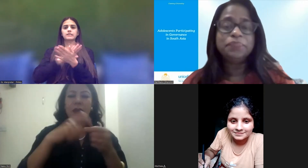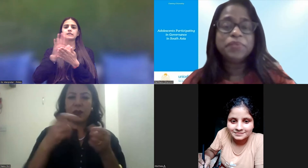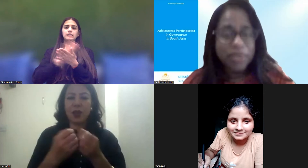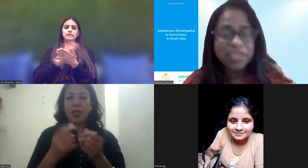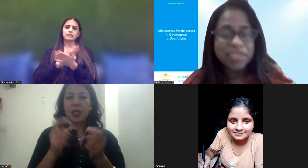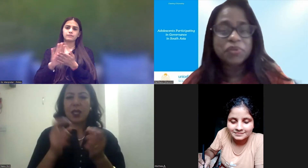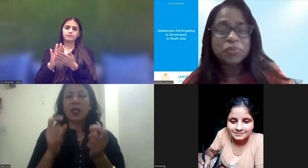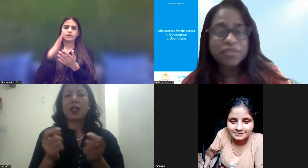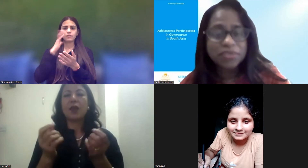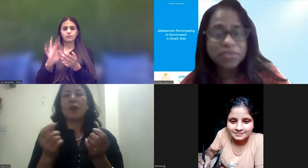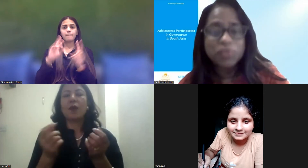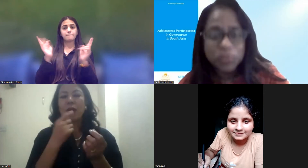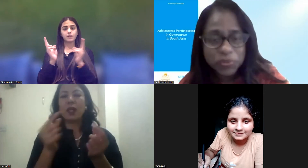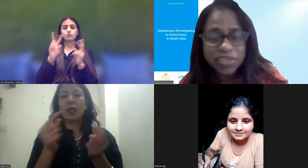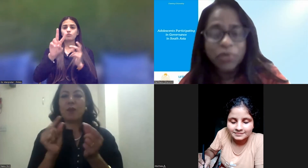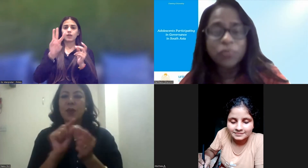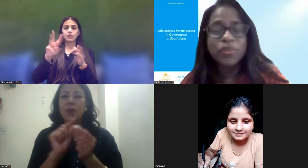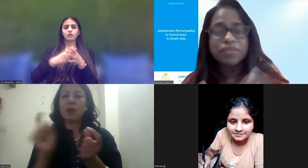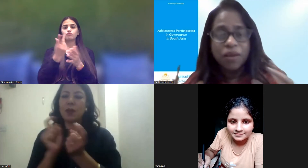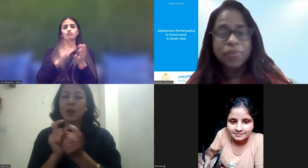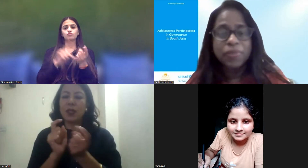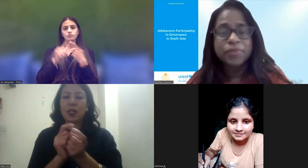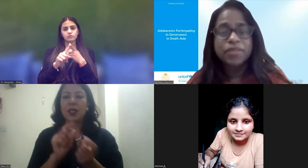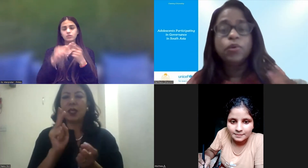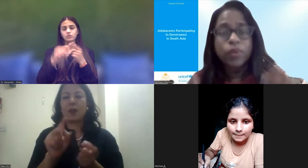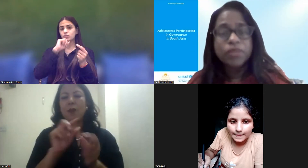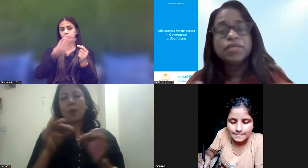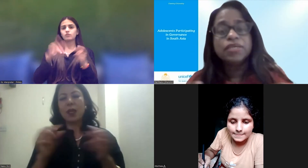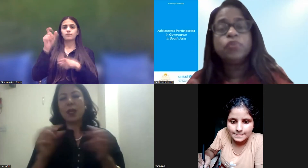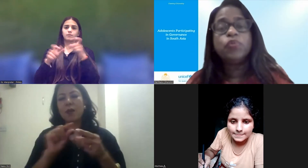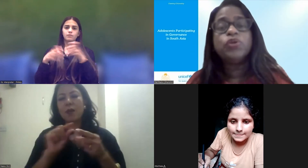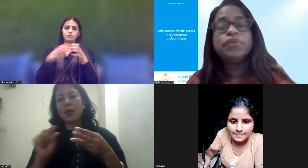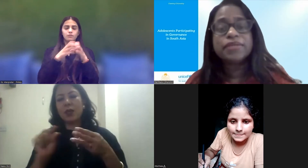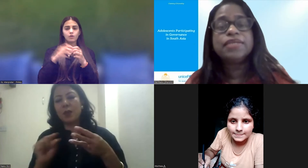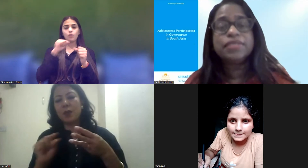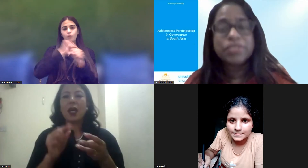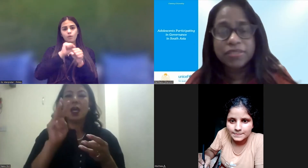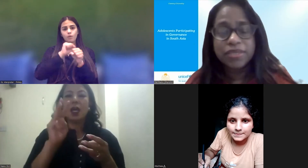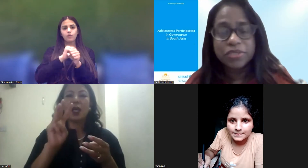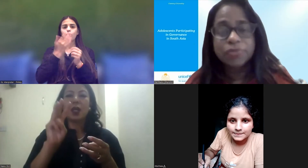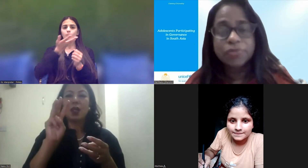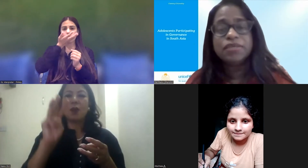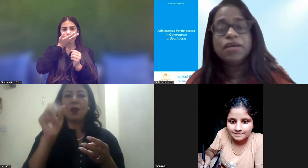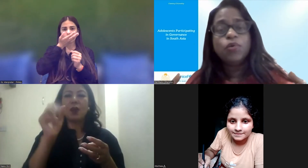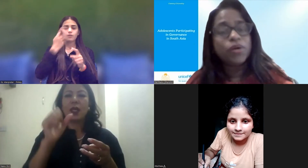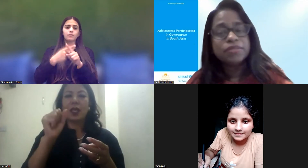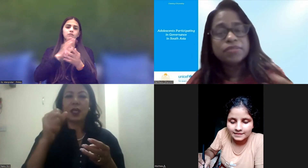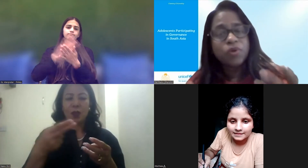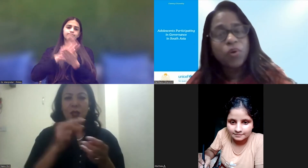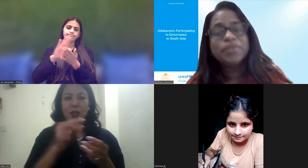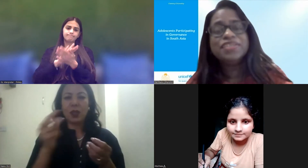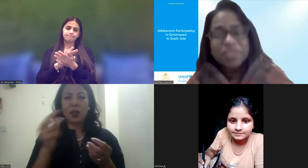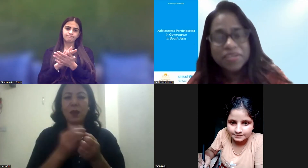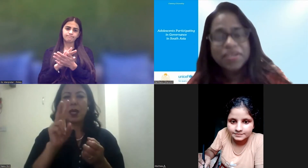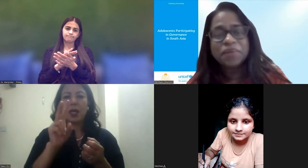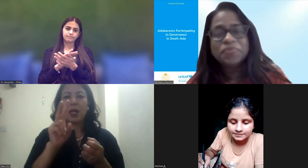a meeting on the 23rd of June with young people working on water and sanitation to see what is the